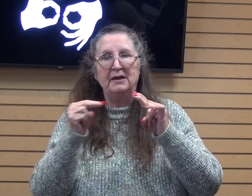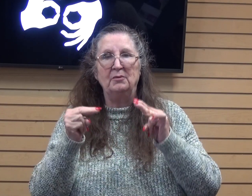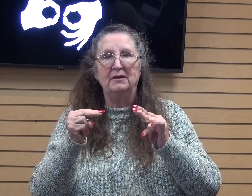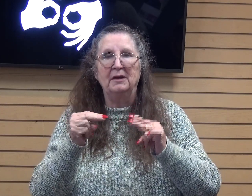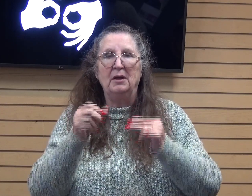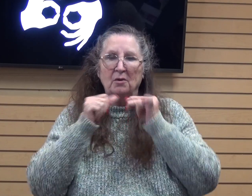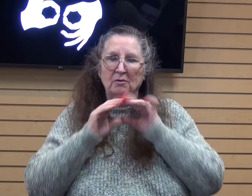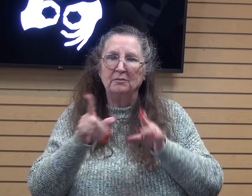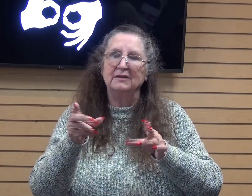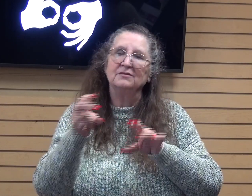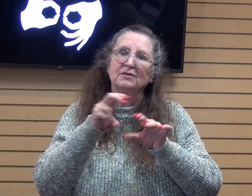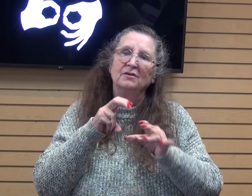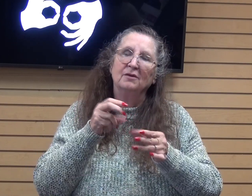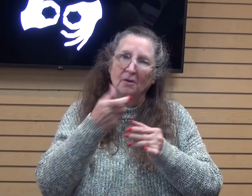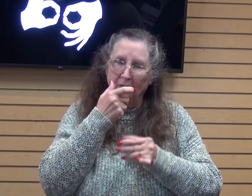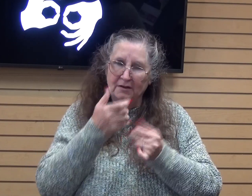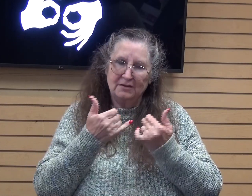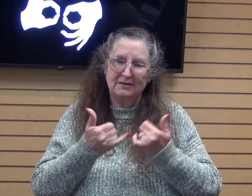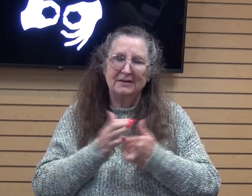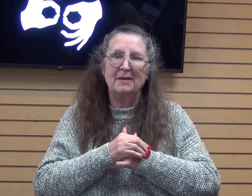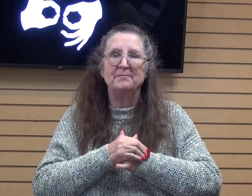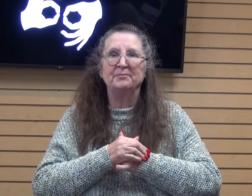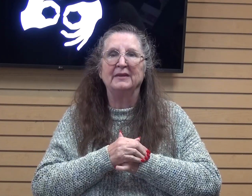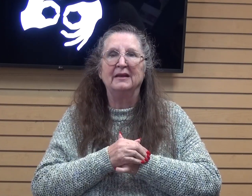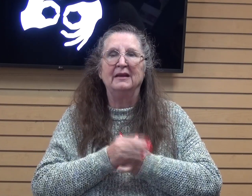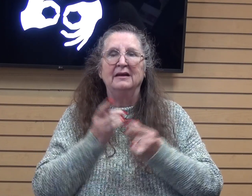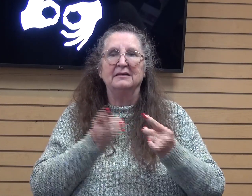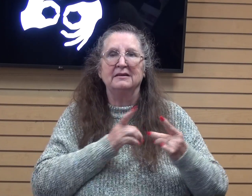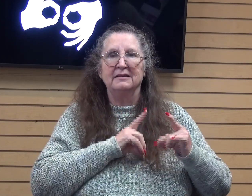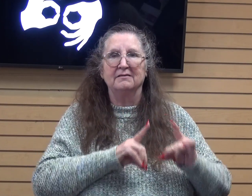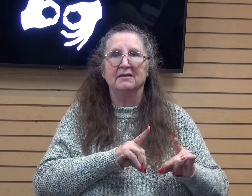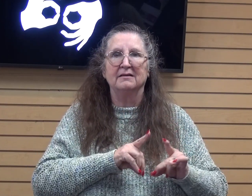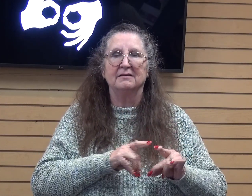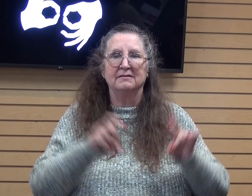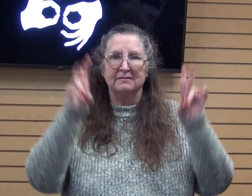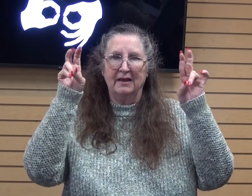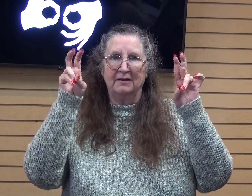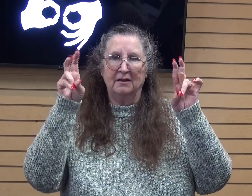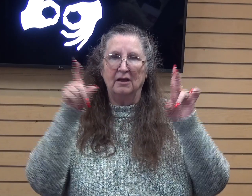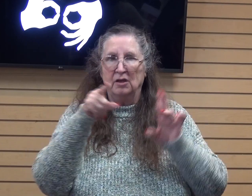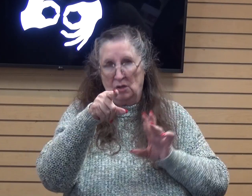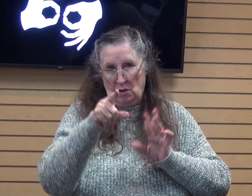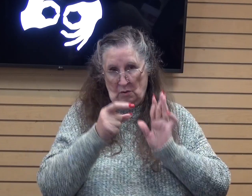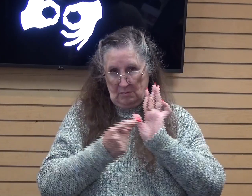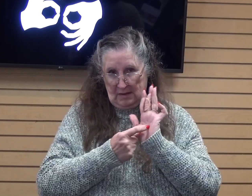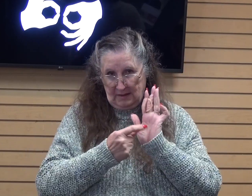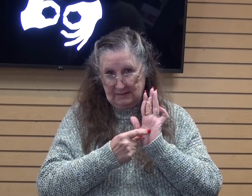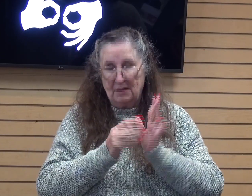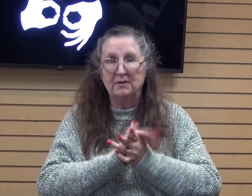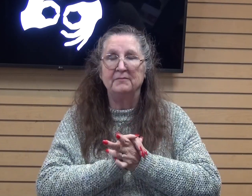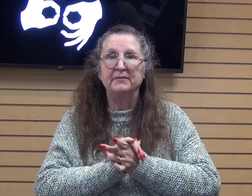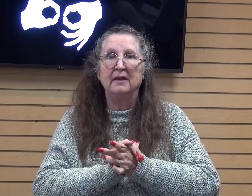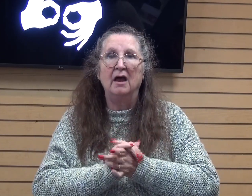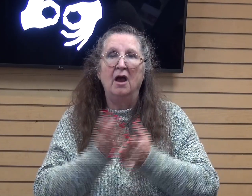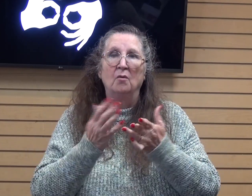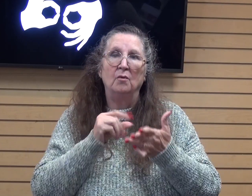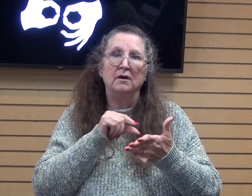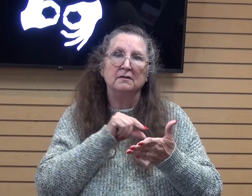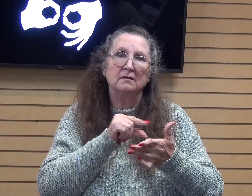today. So today's devotional is titled, Be the Example. I'd like to look in the Gospel of Matthew and turn to